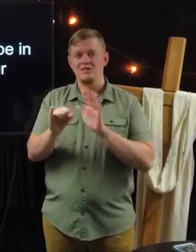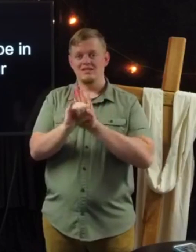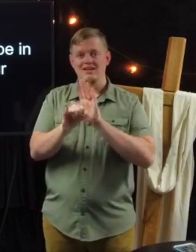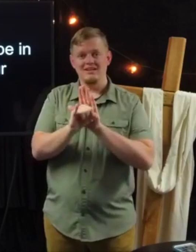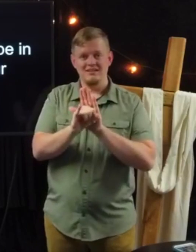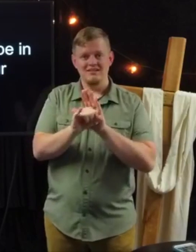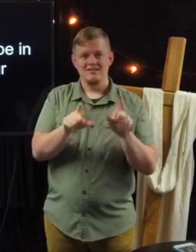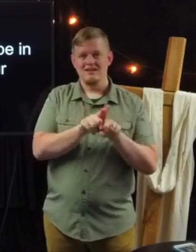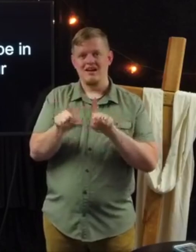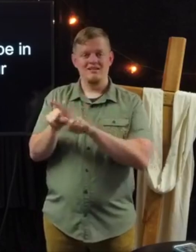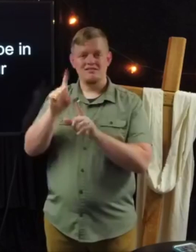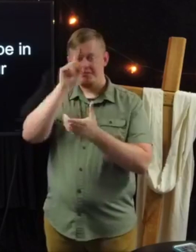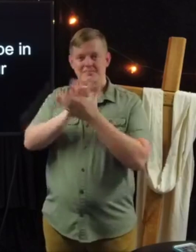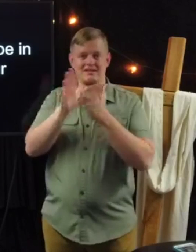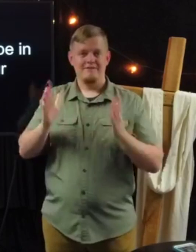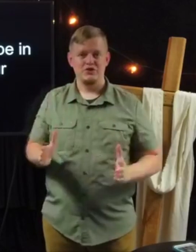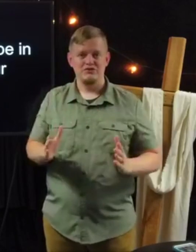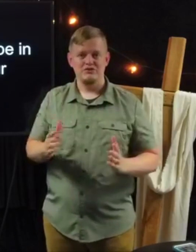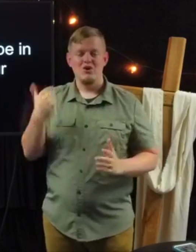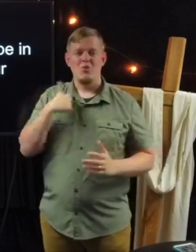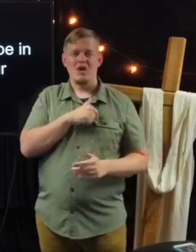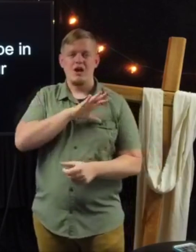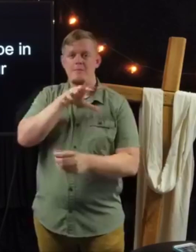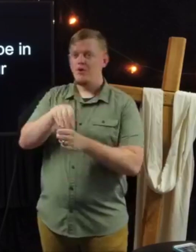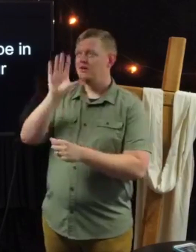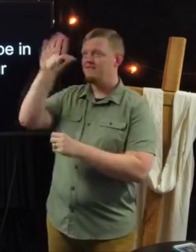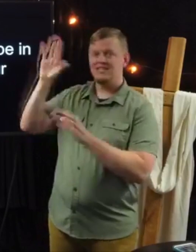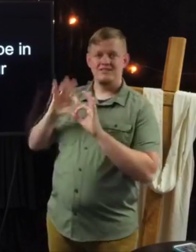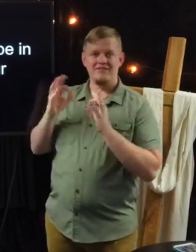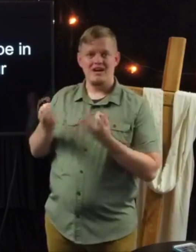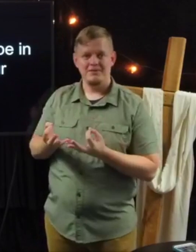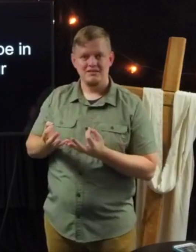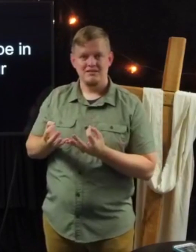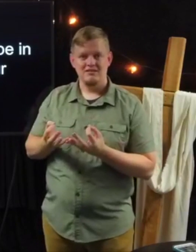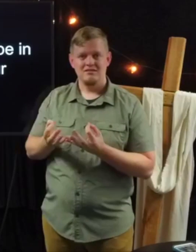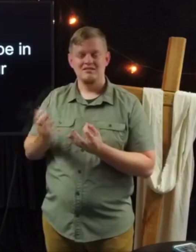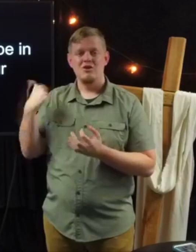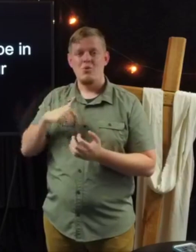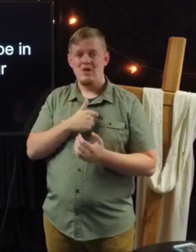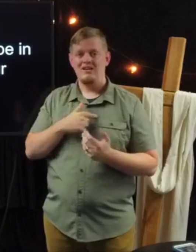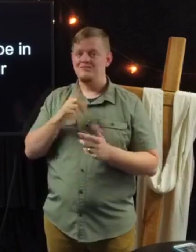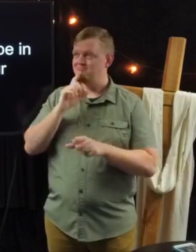That's our new identity as believers. We are part of his family and